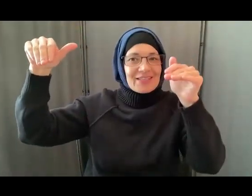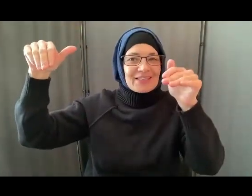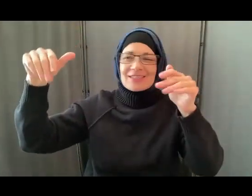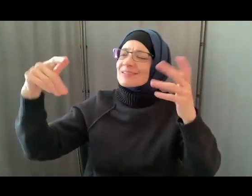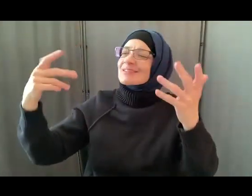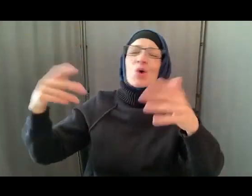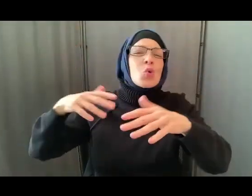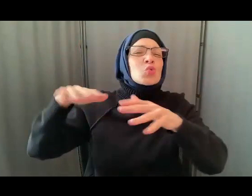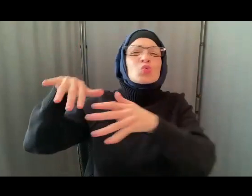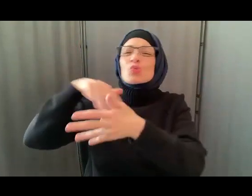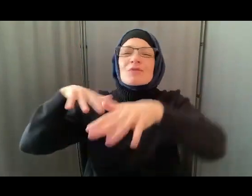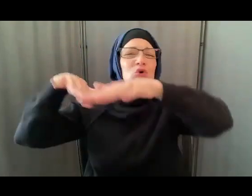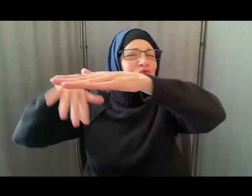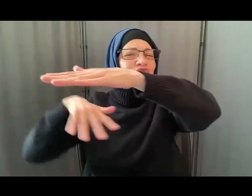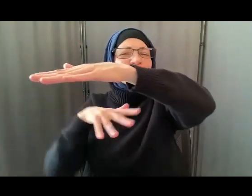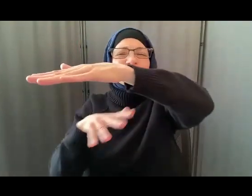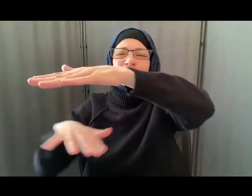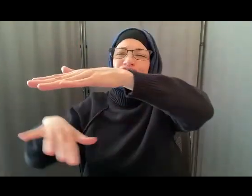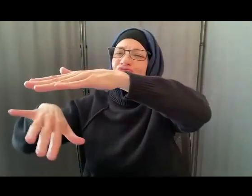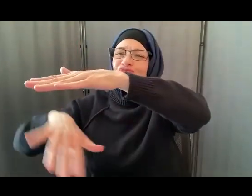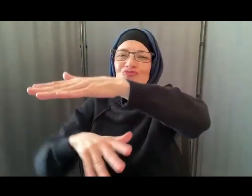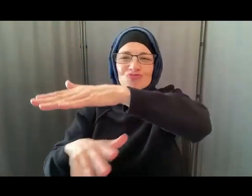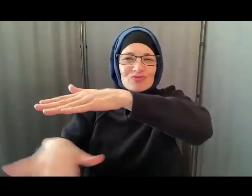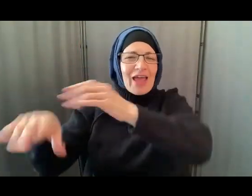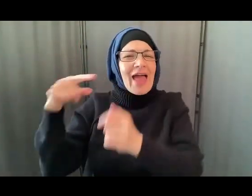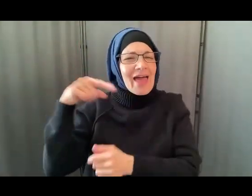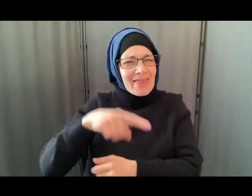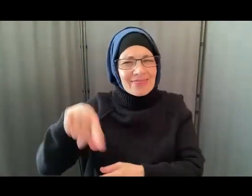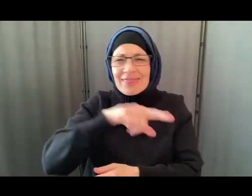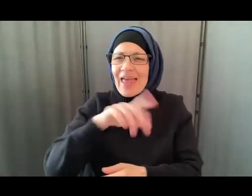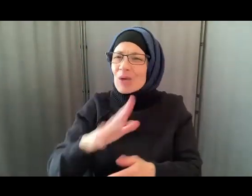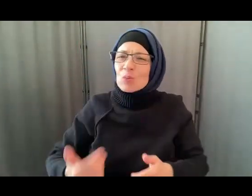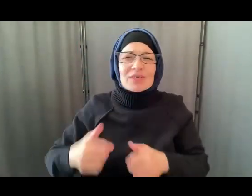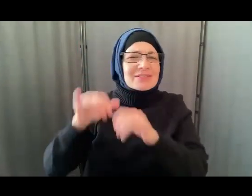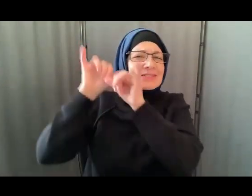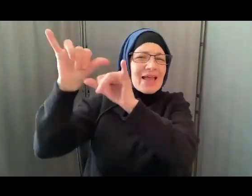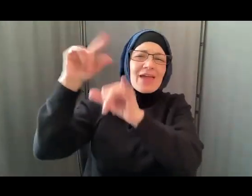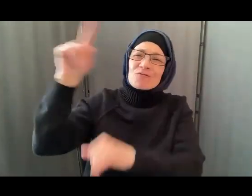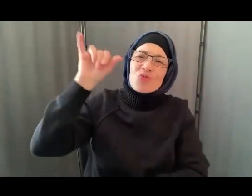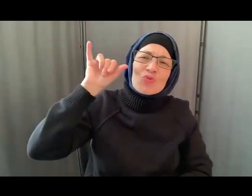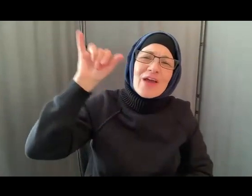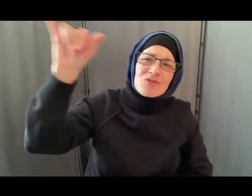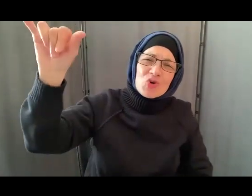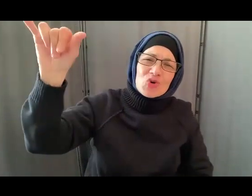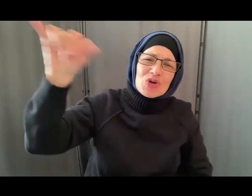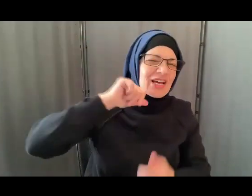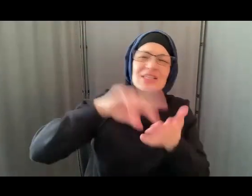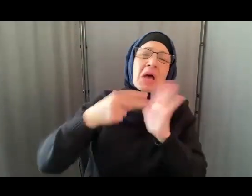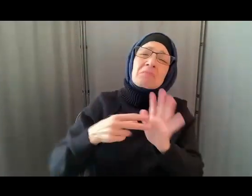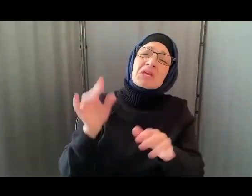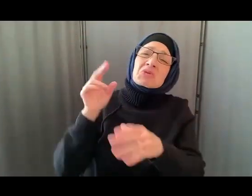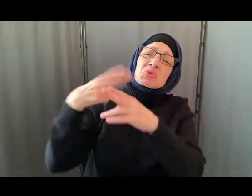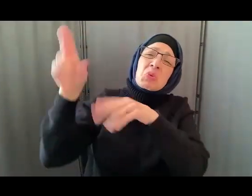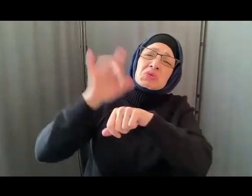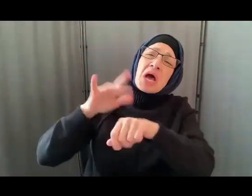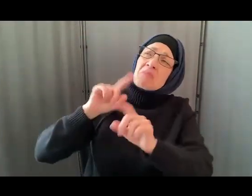forever. This is eternal bliss. This is not something temporary. It is